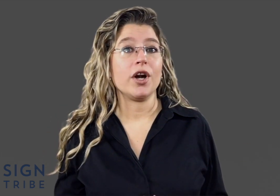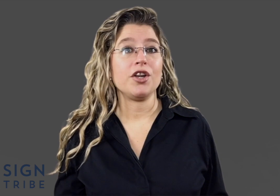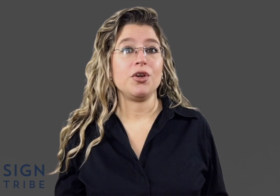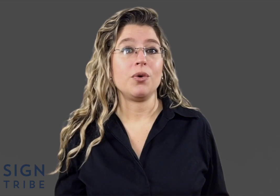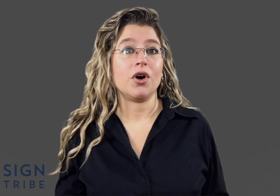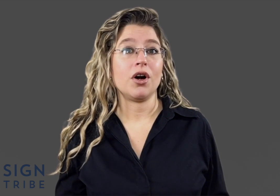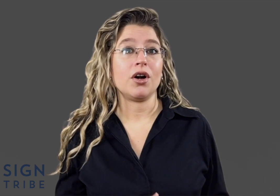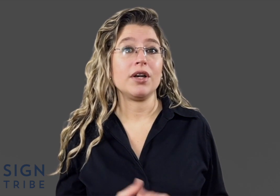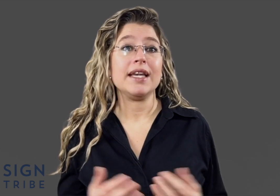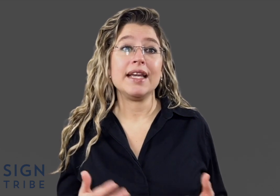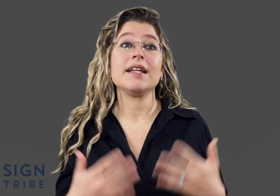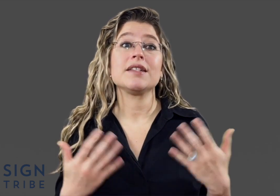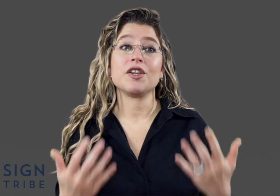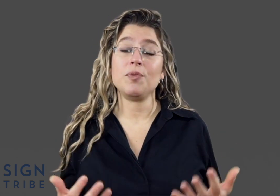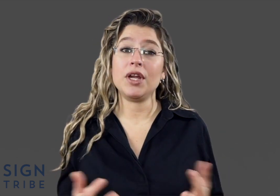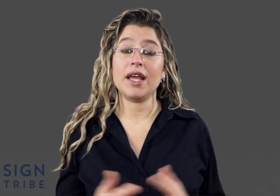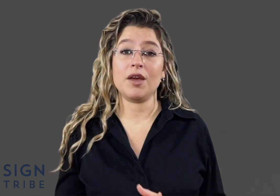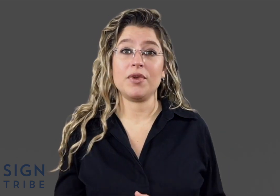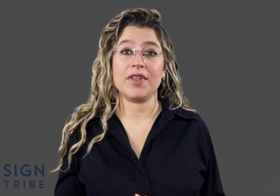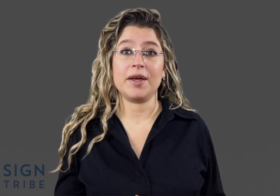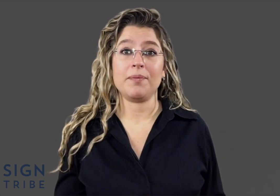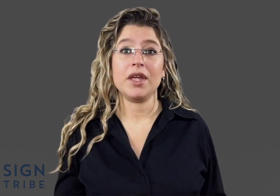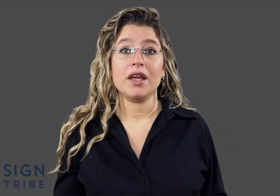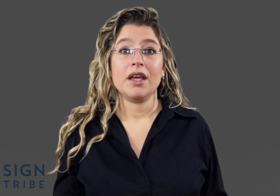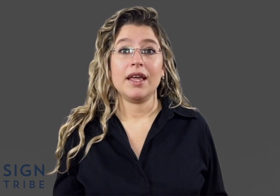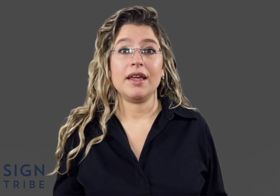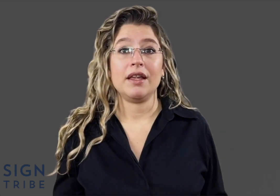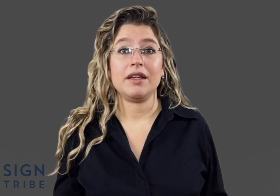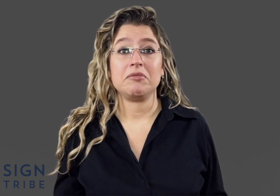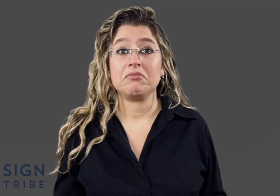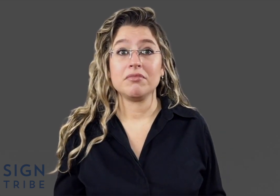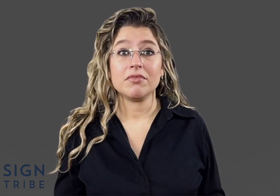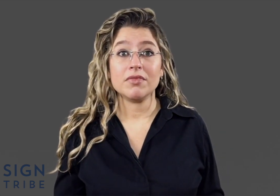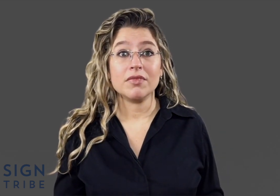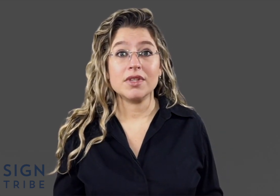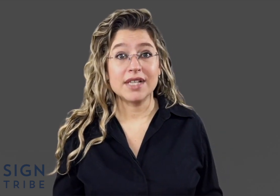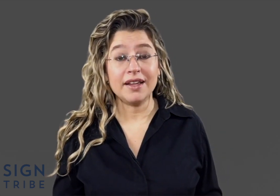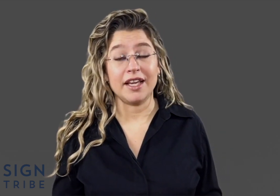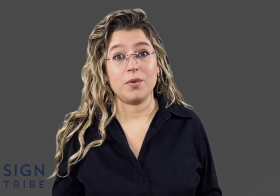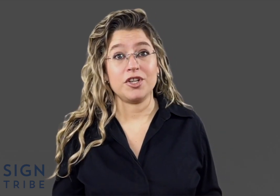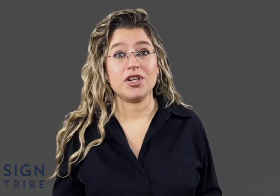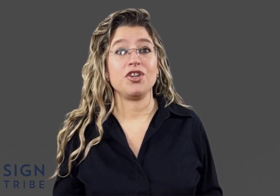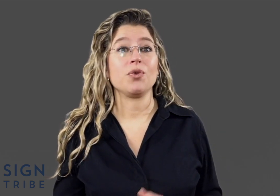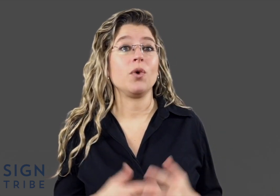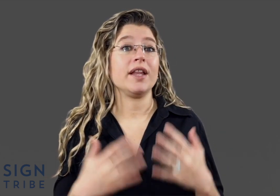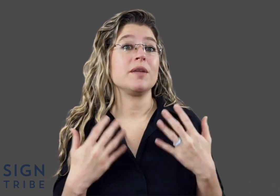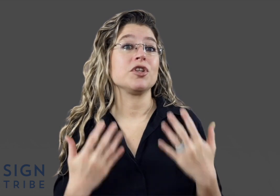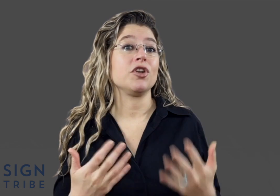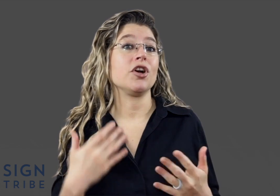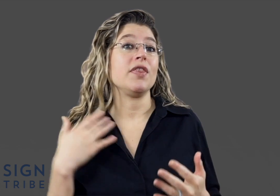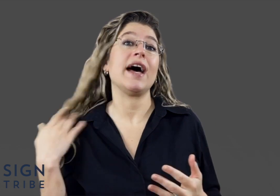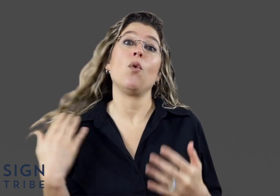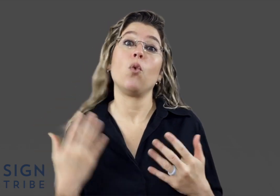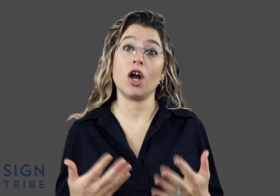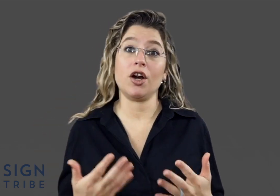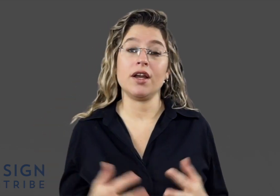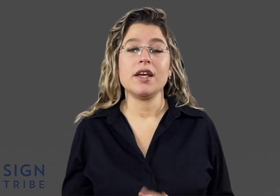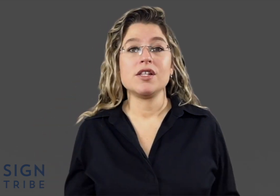you are needing to communicate with them in sign language and you're wanting them to learn that word. So,